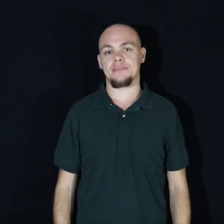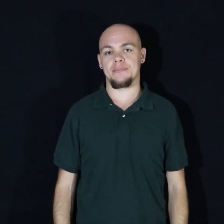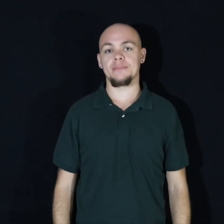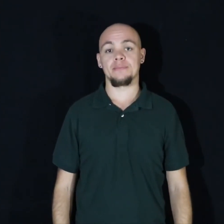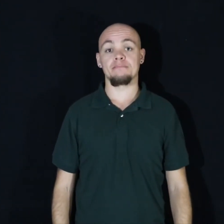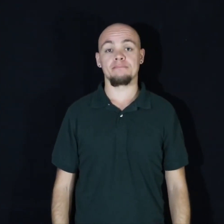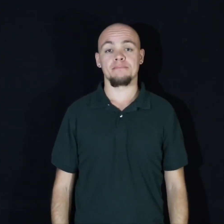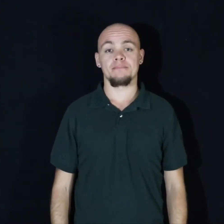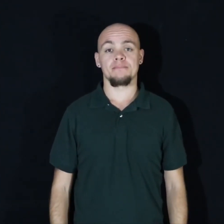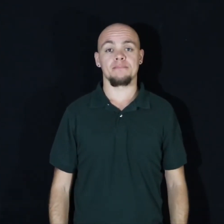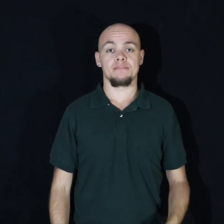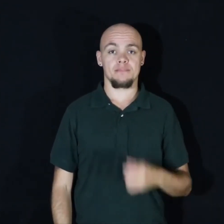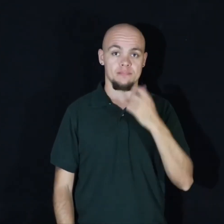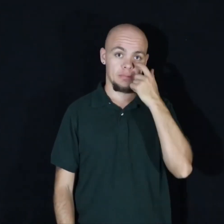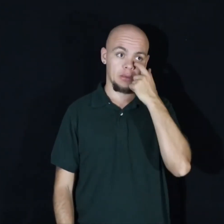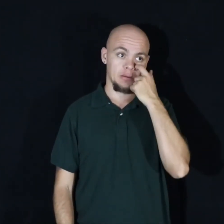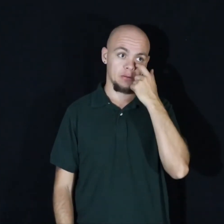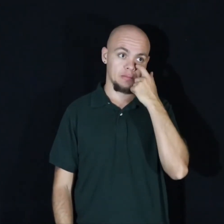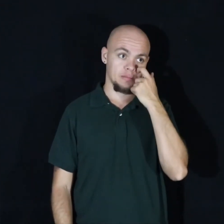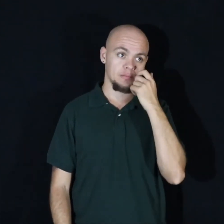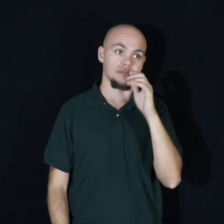Ask yourself that.